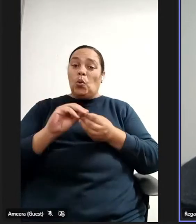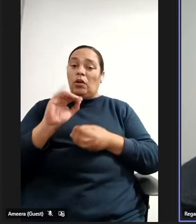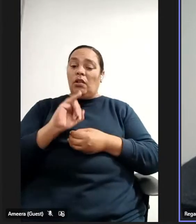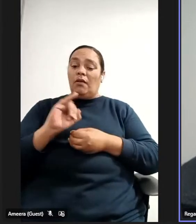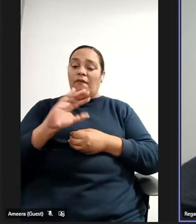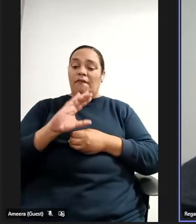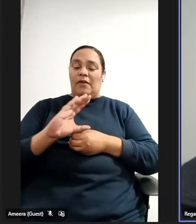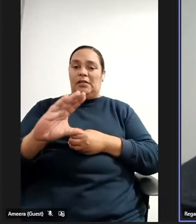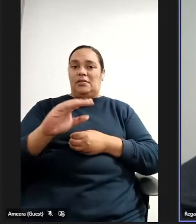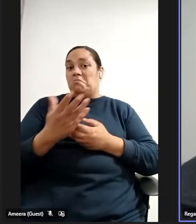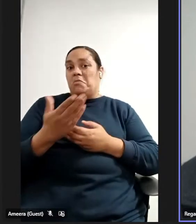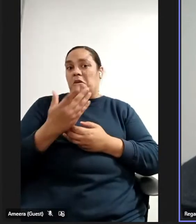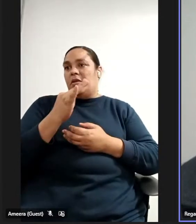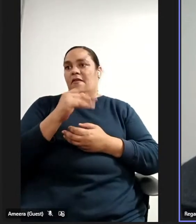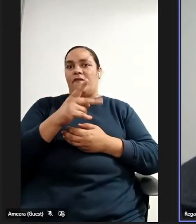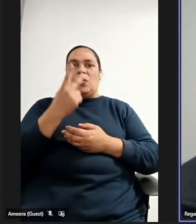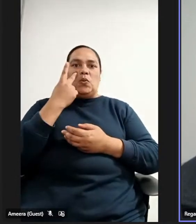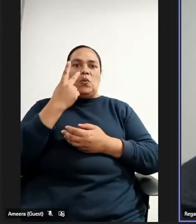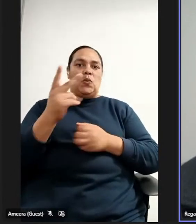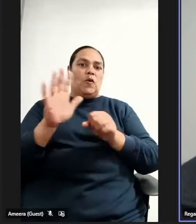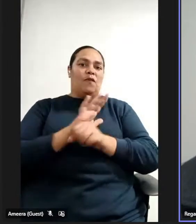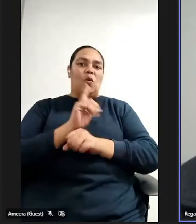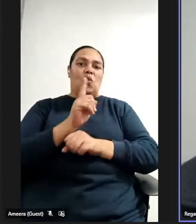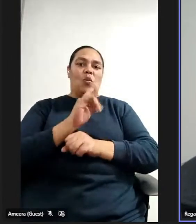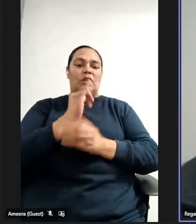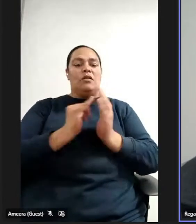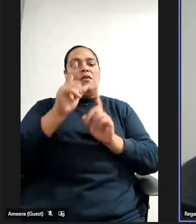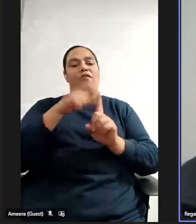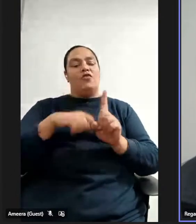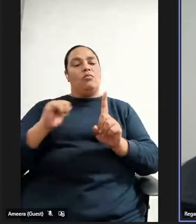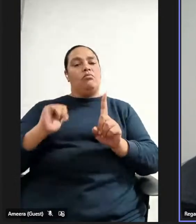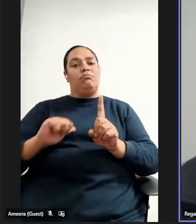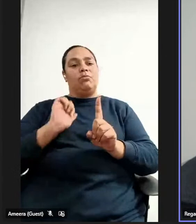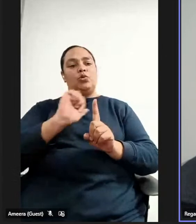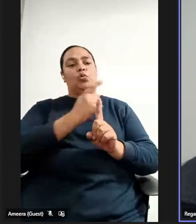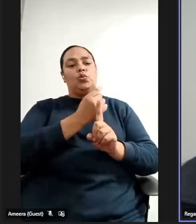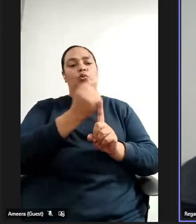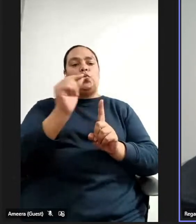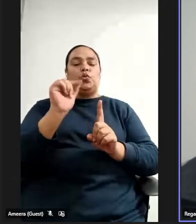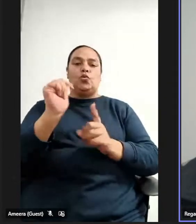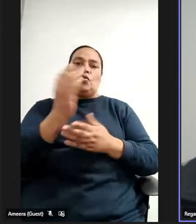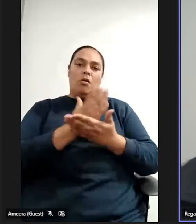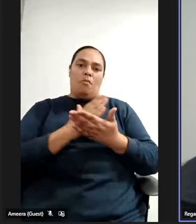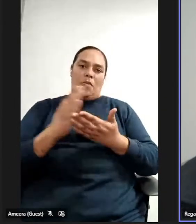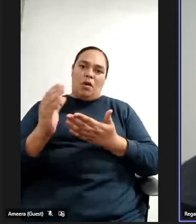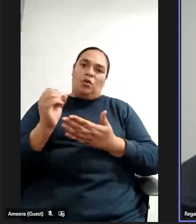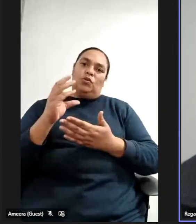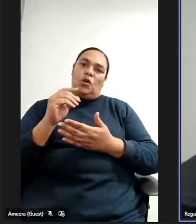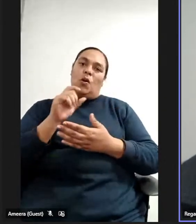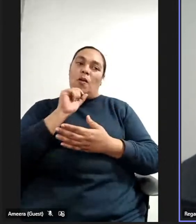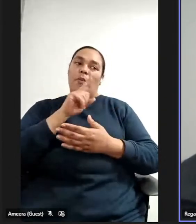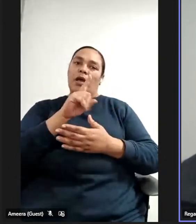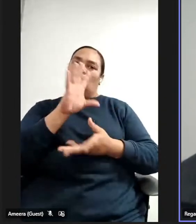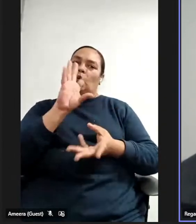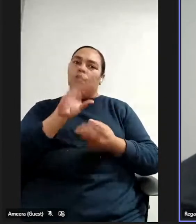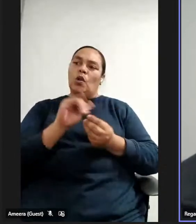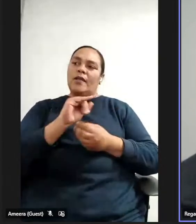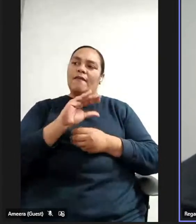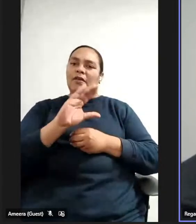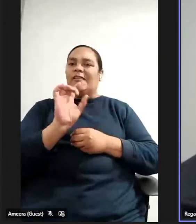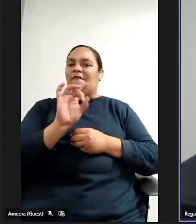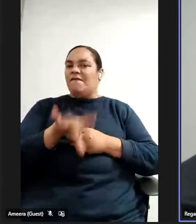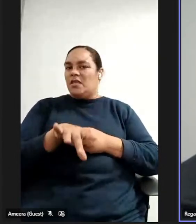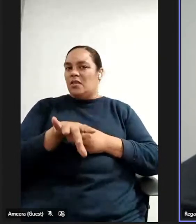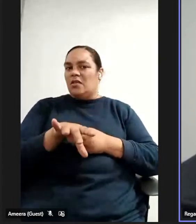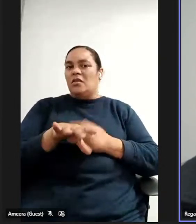look at what individual municipalities are doing as well on their part? So what is the total investment if you take from